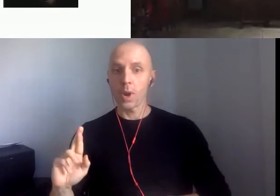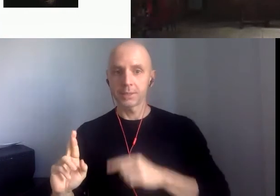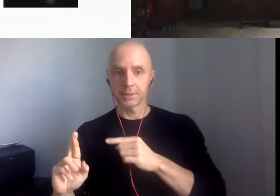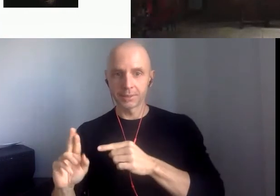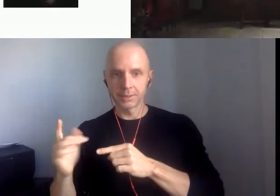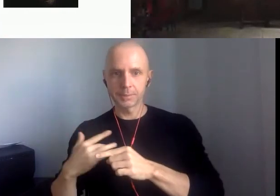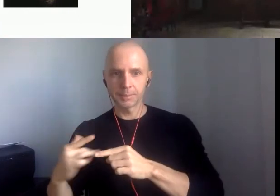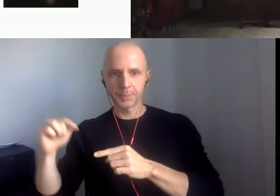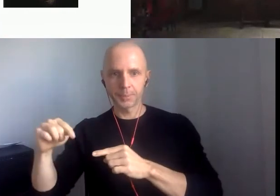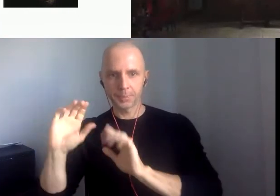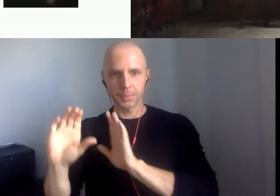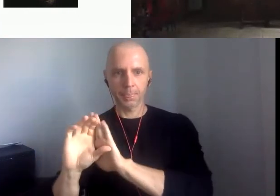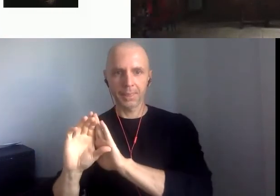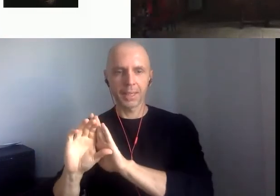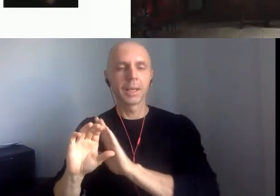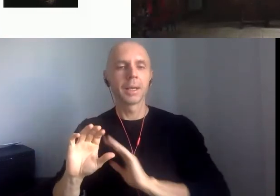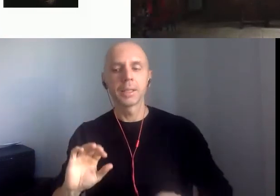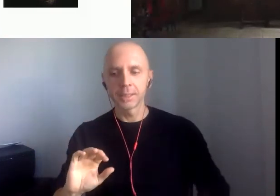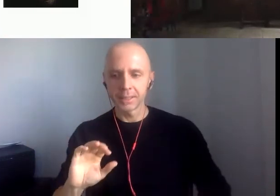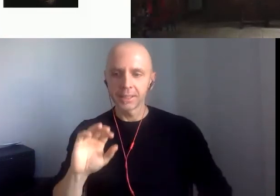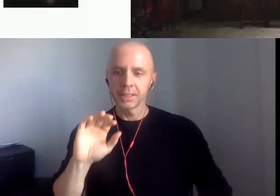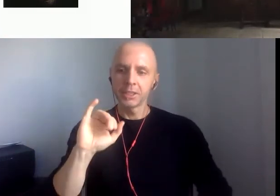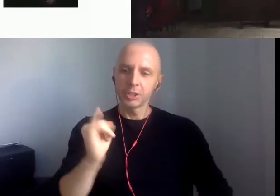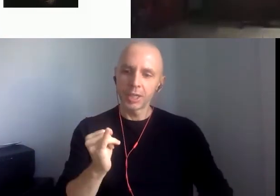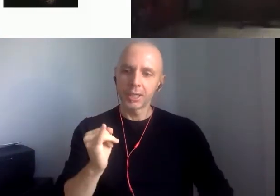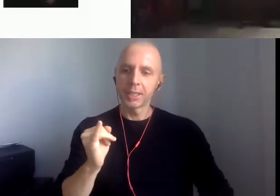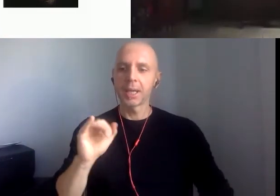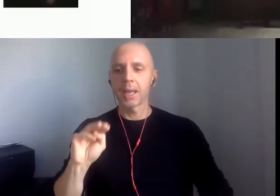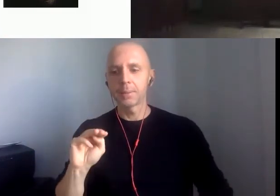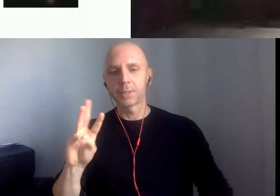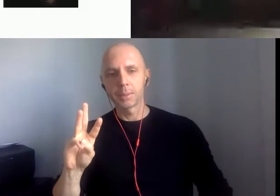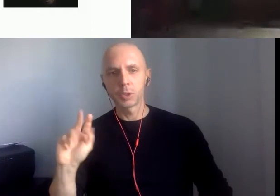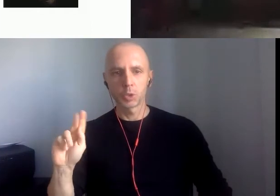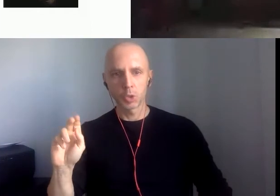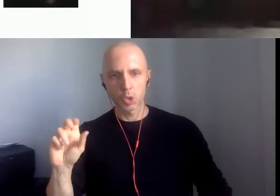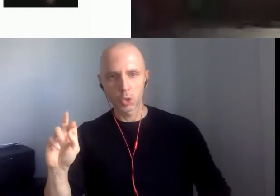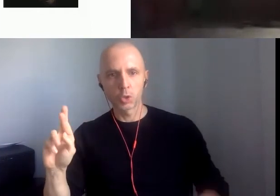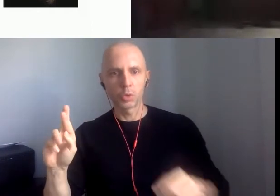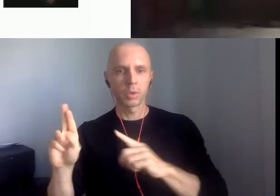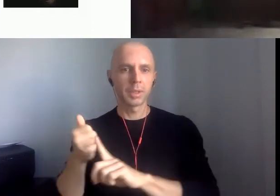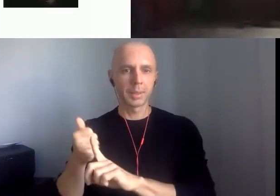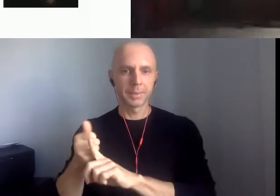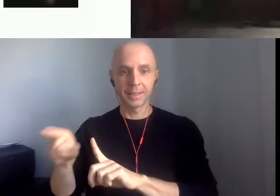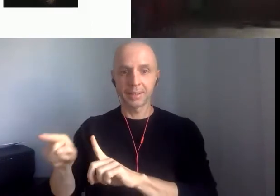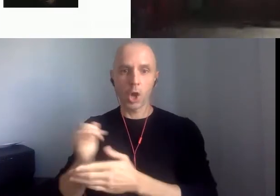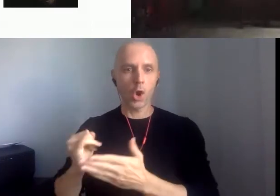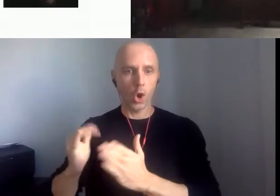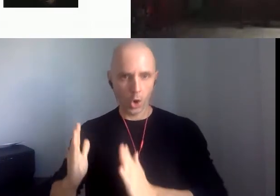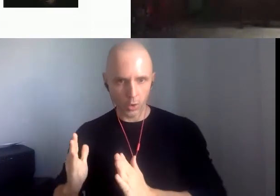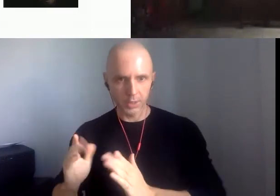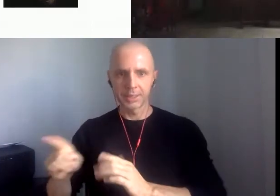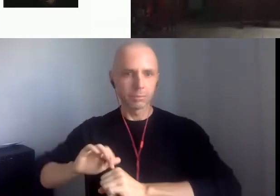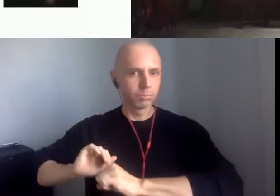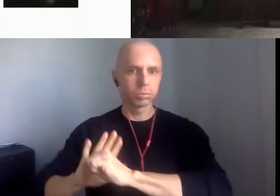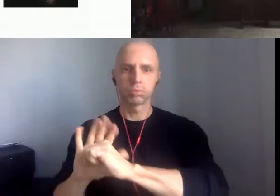the foremost English artist of his day, and a political radical, someone who was openly campaigning against slavery,